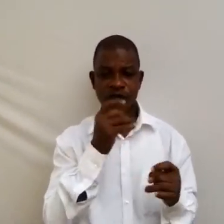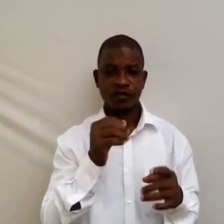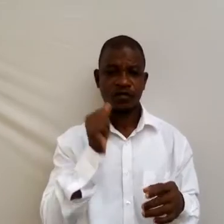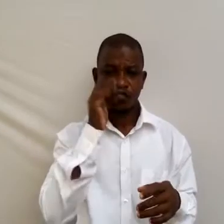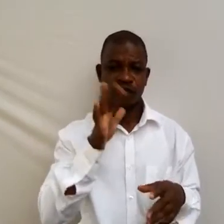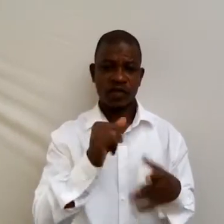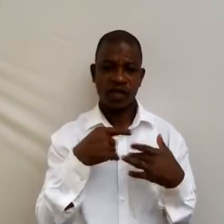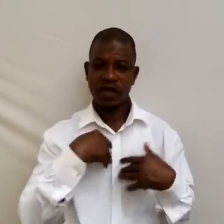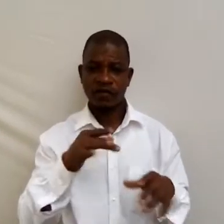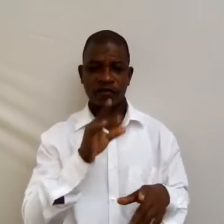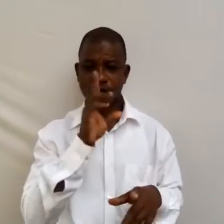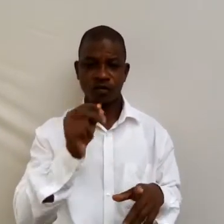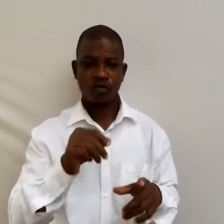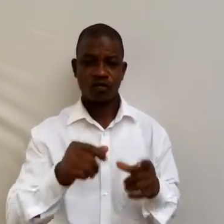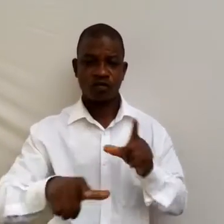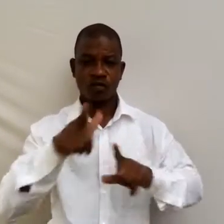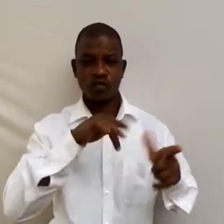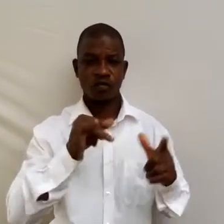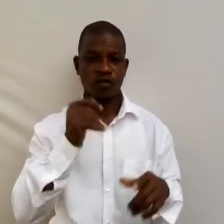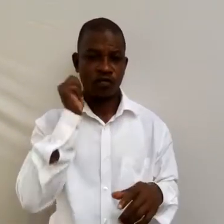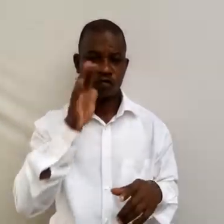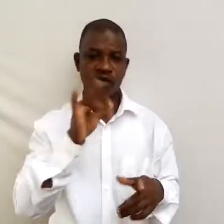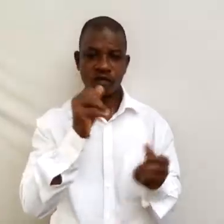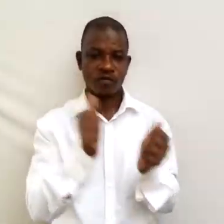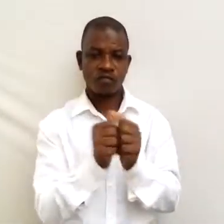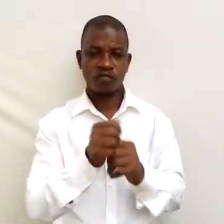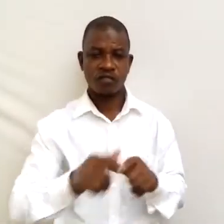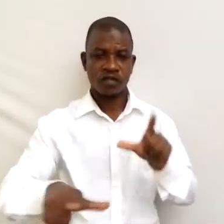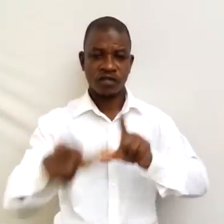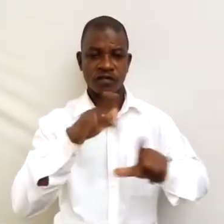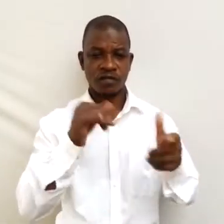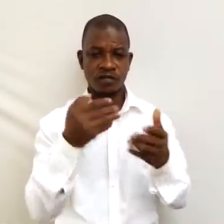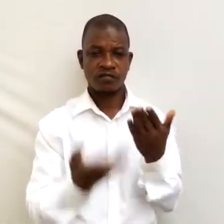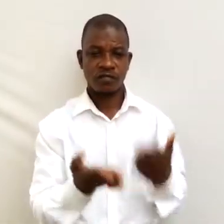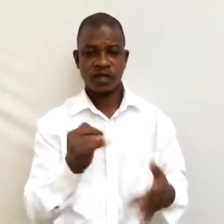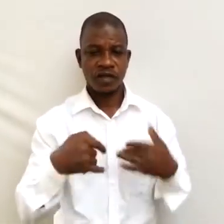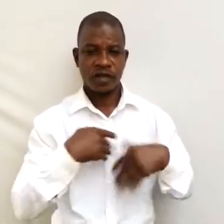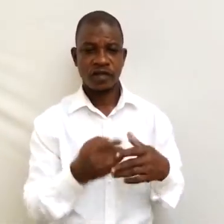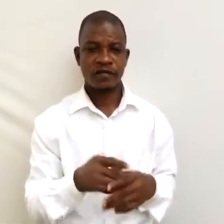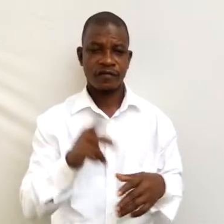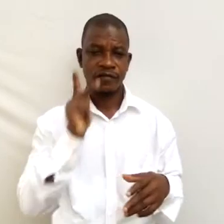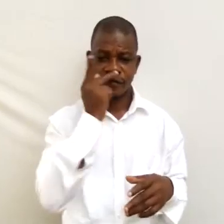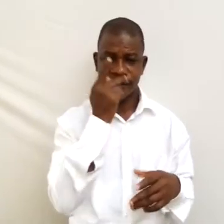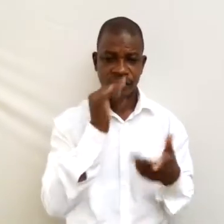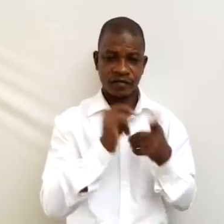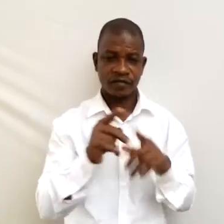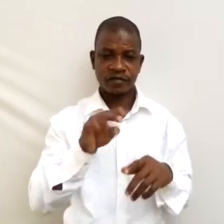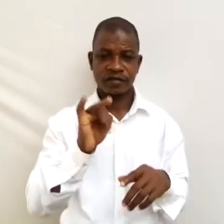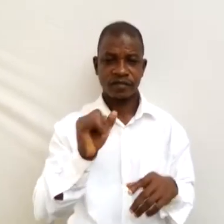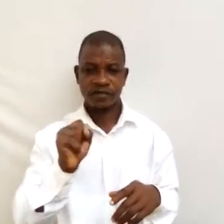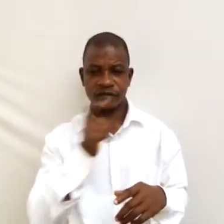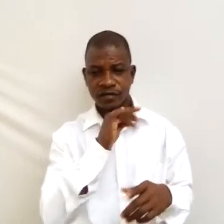symptoms. Women with symptoms may have vaginal itching, pain when urinating,